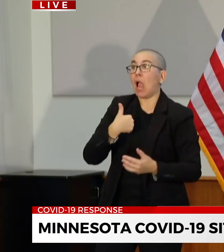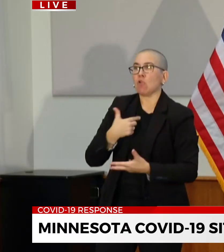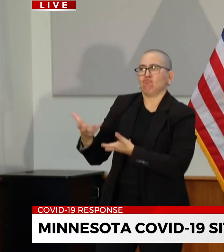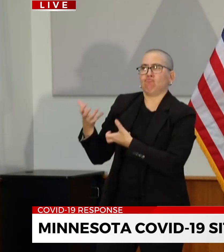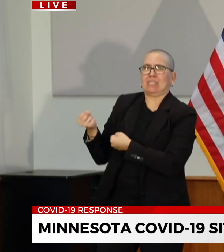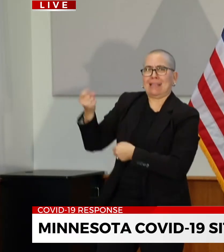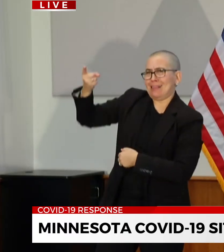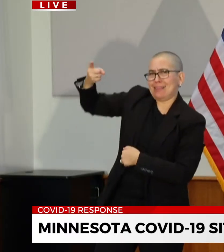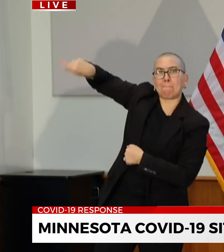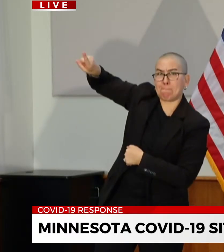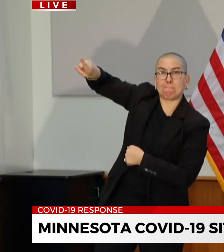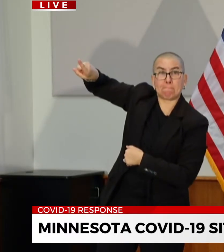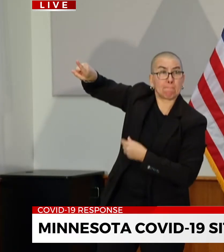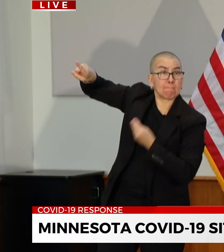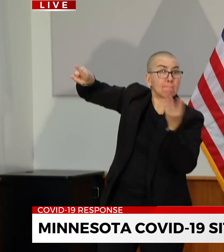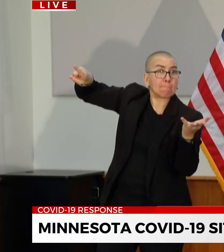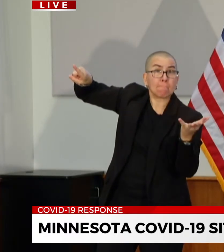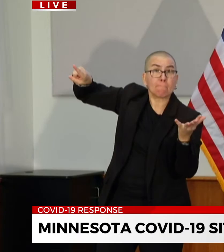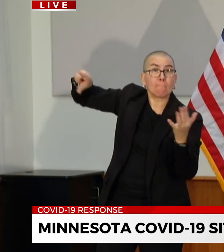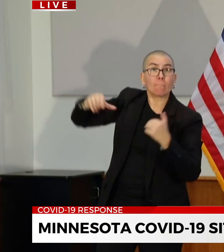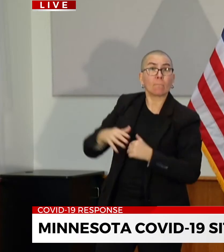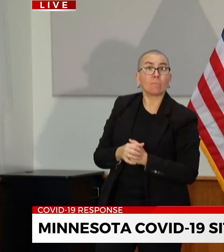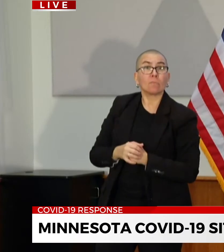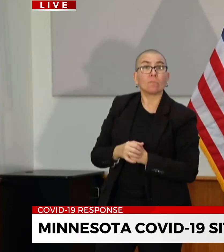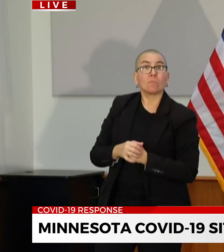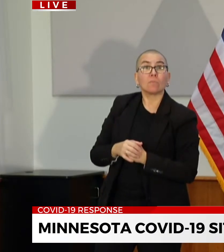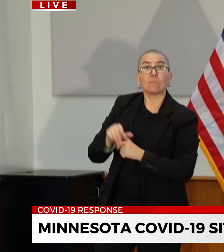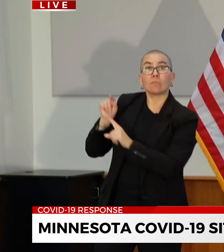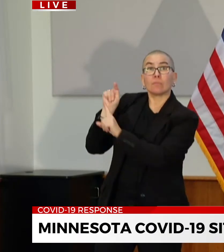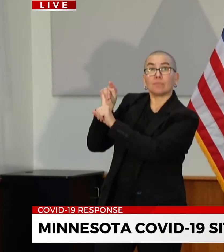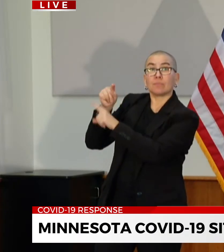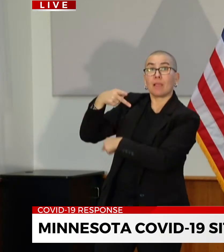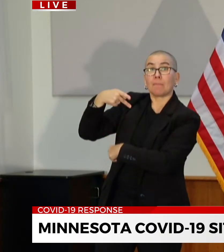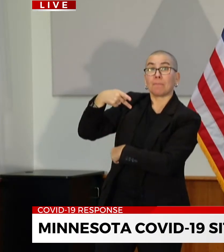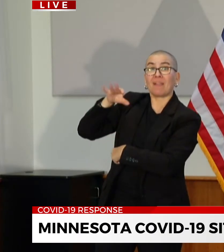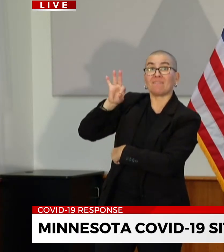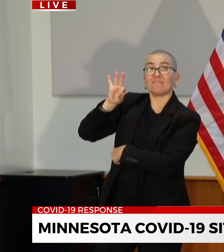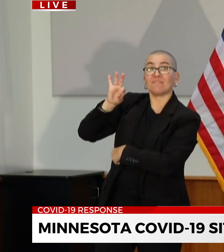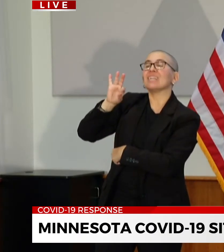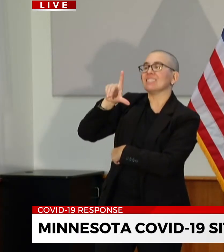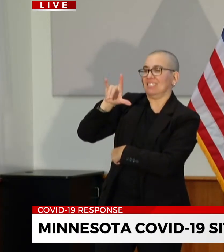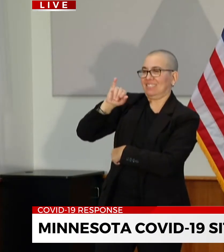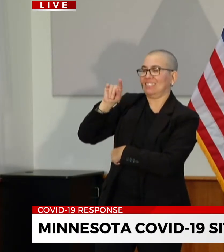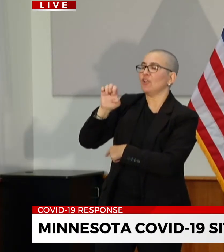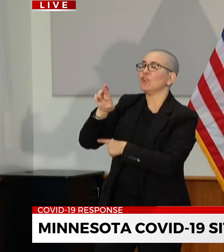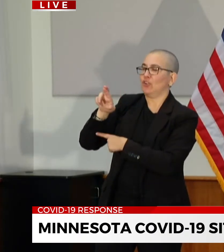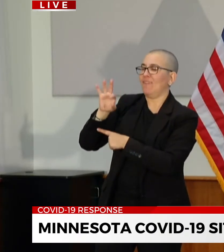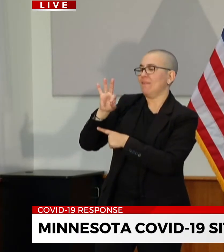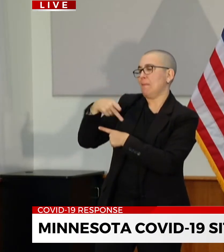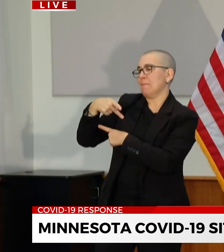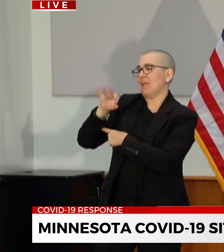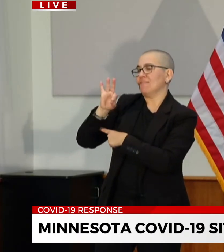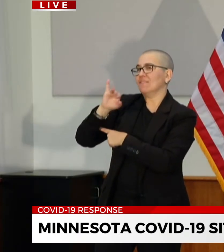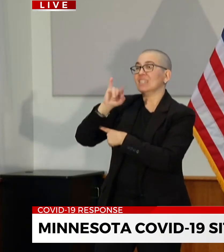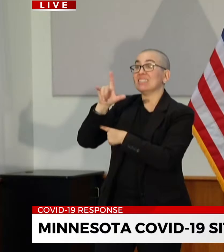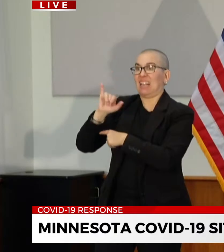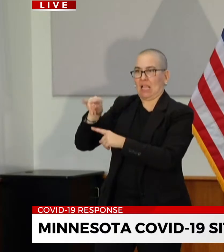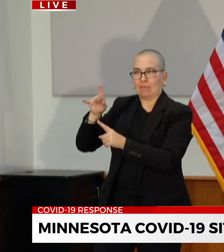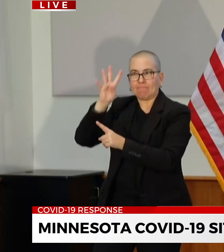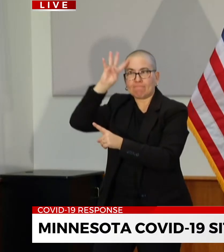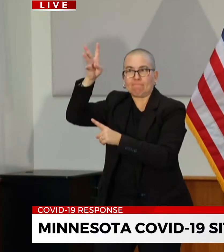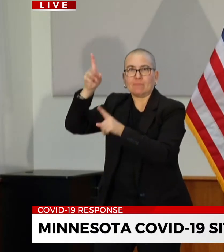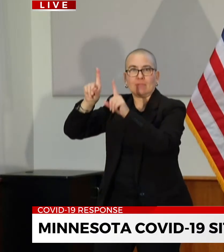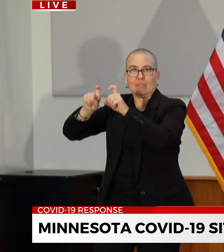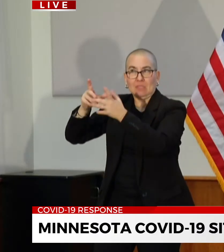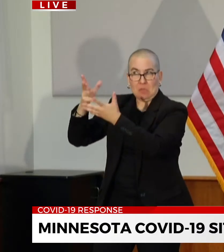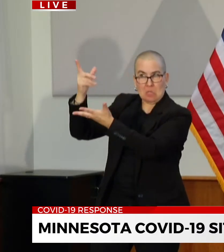was where we were at in terms of Pfizer distributions. The way I understand it now, the first set are landed today in the